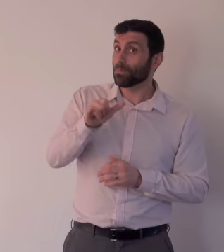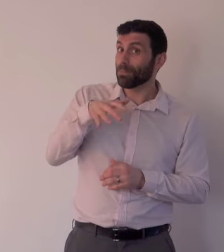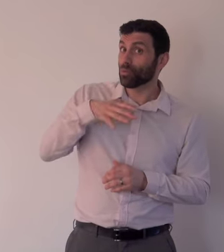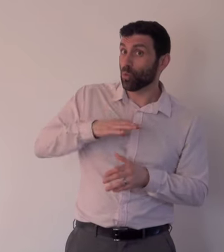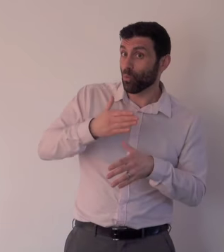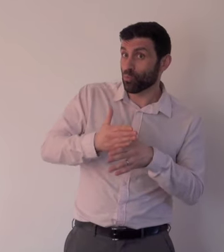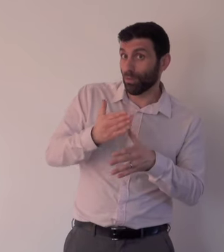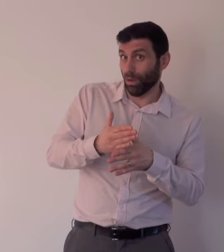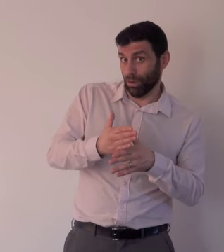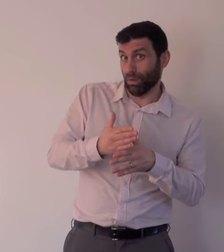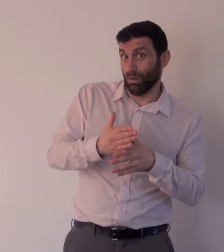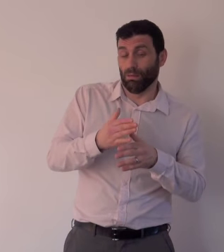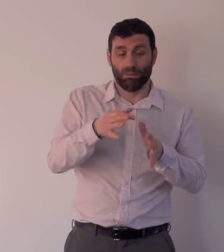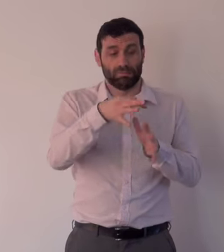for work in the following areas?